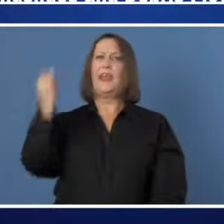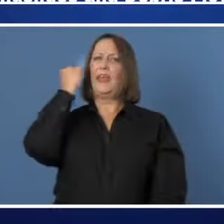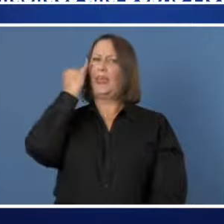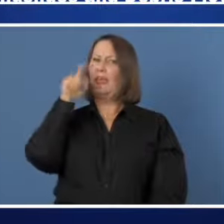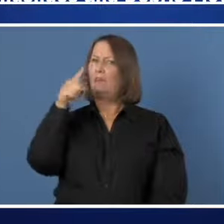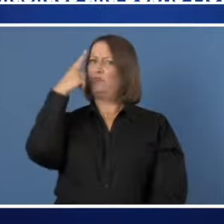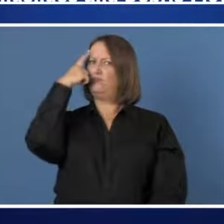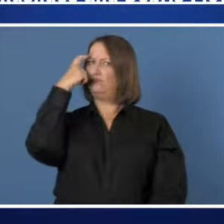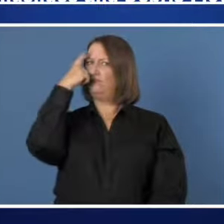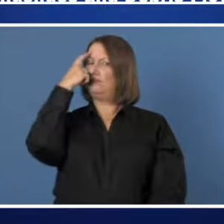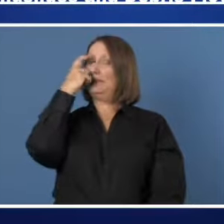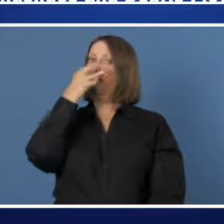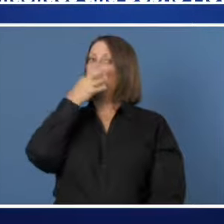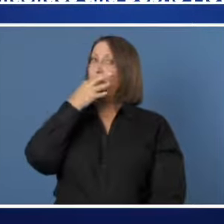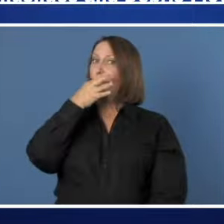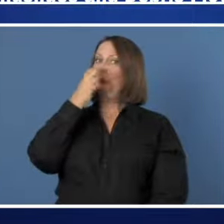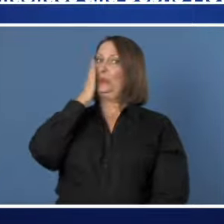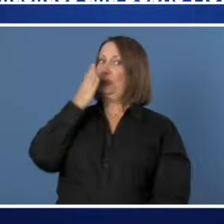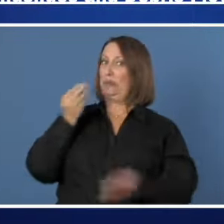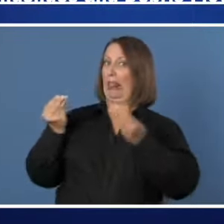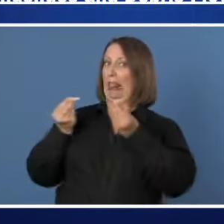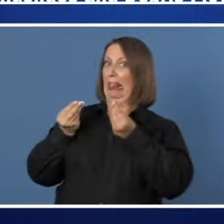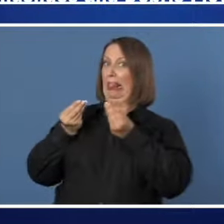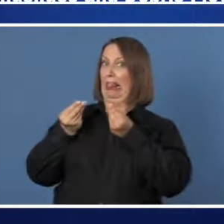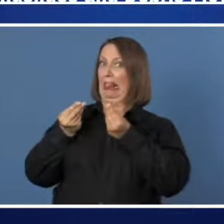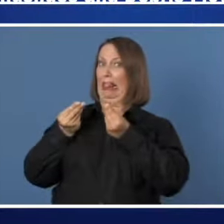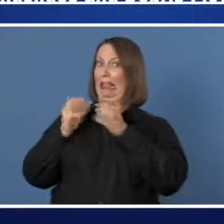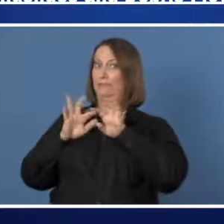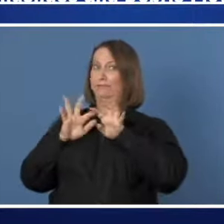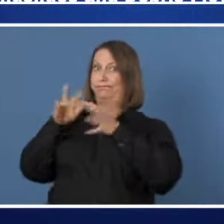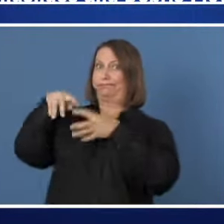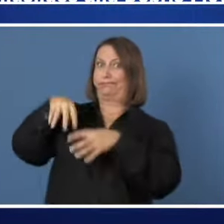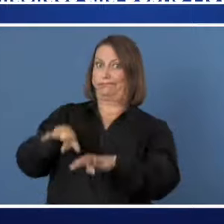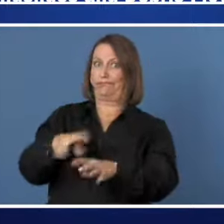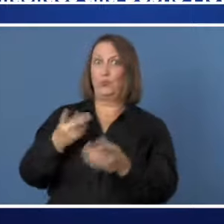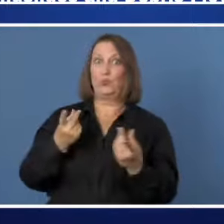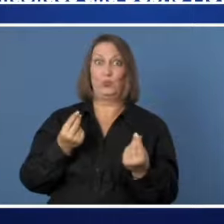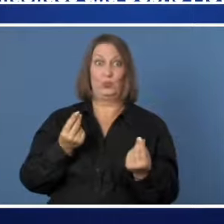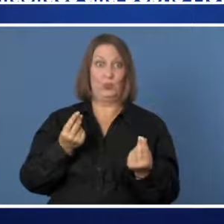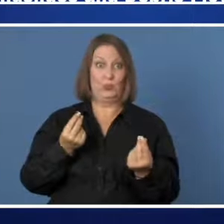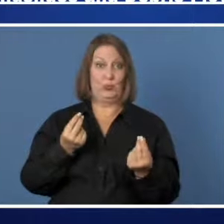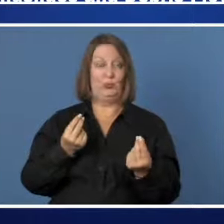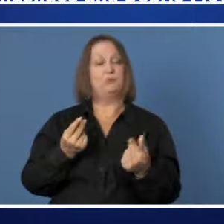What to do if you suspect imminent landslide danger.